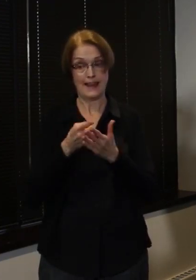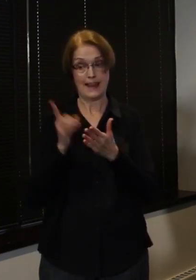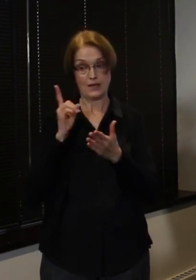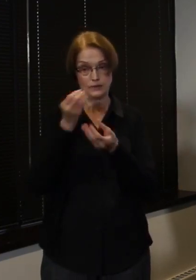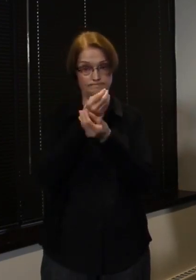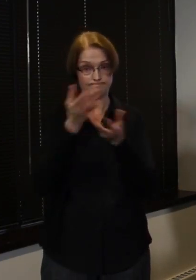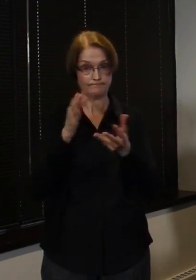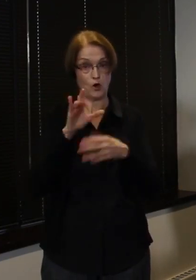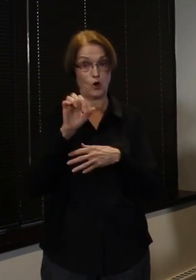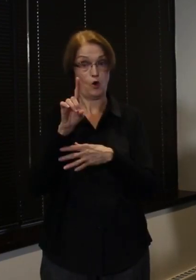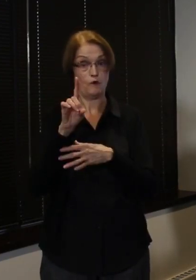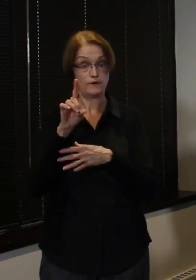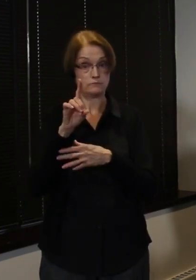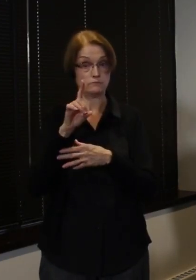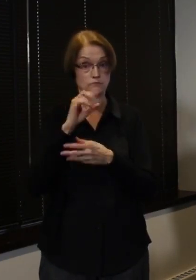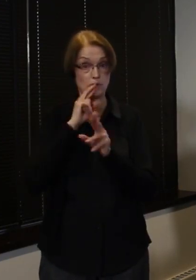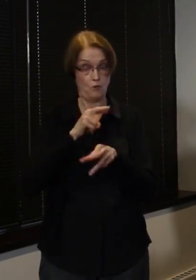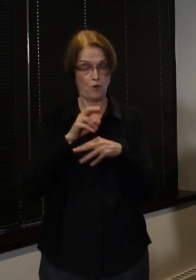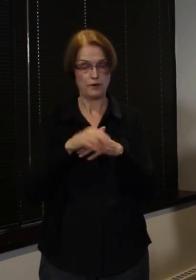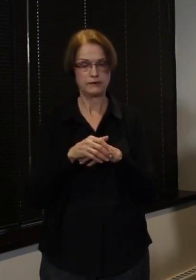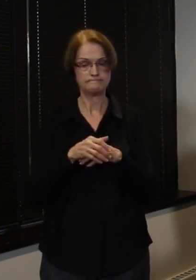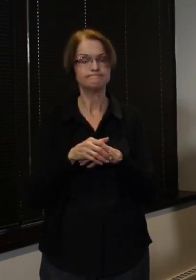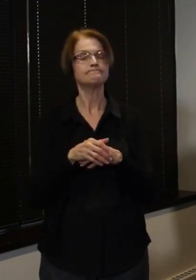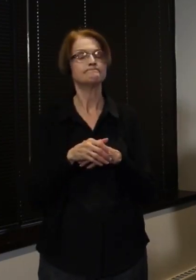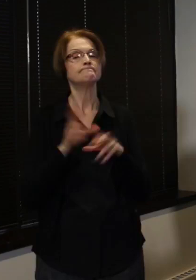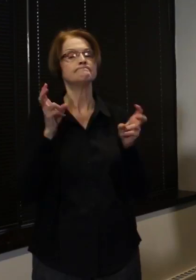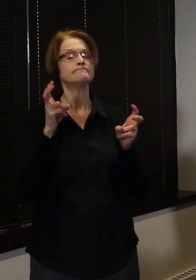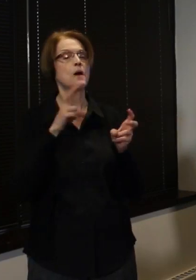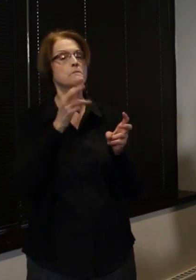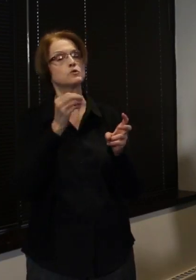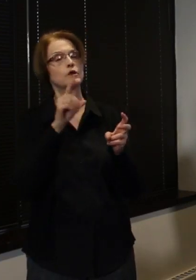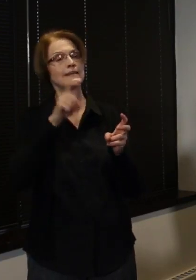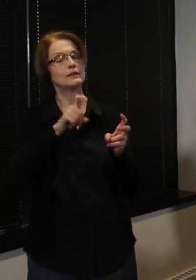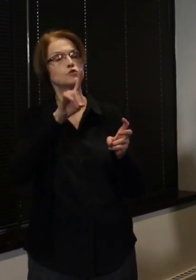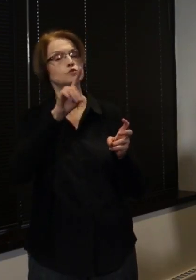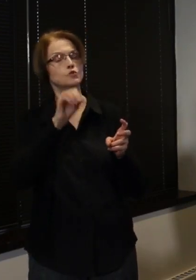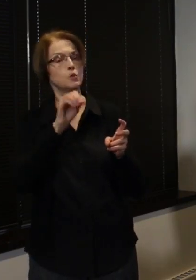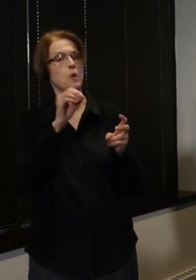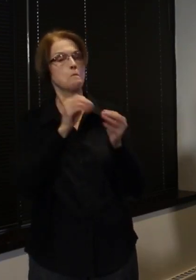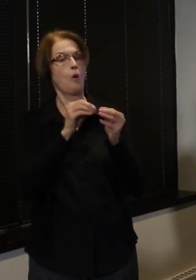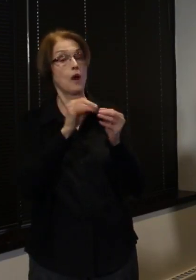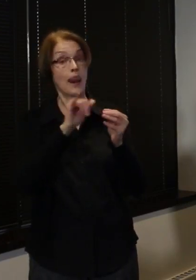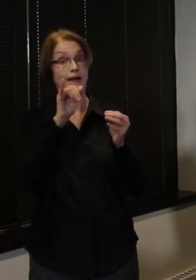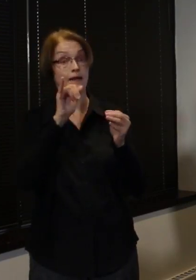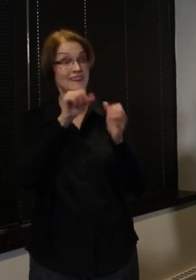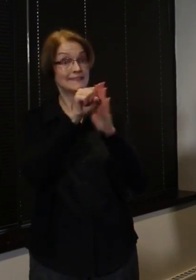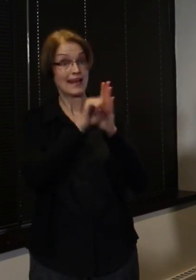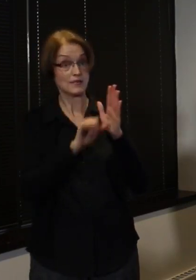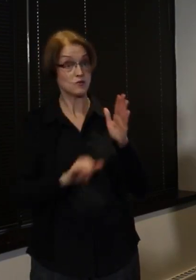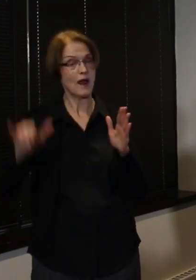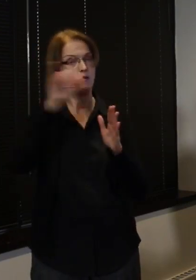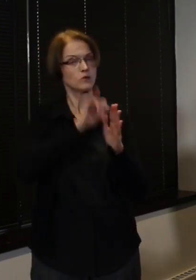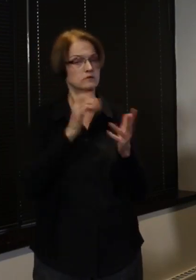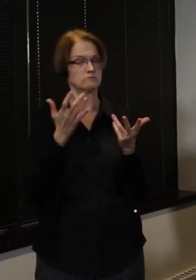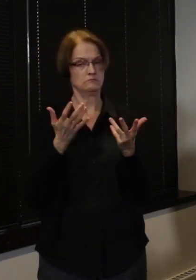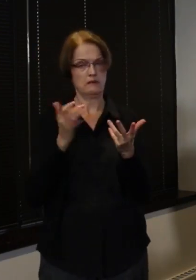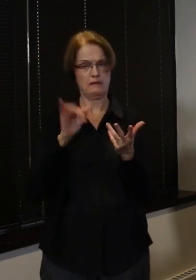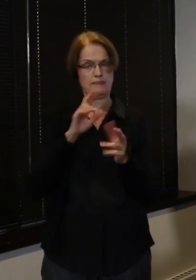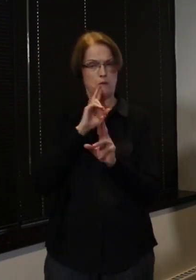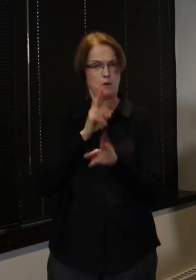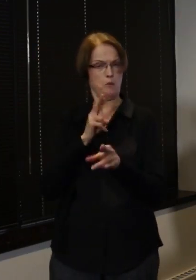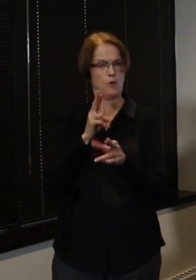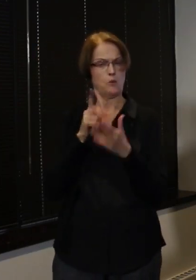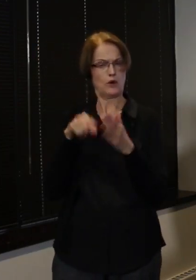week essentially saying that Missouri needs to do more, much like the states around us. What's your impression of this